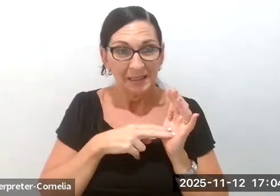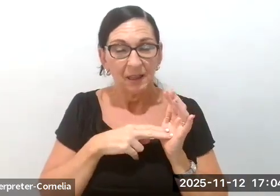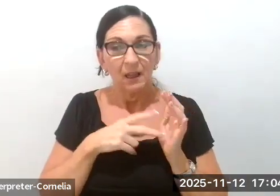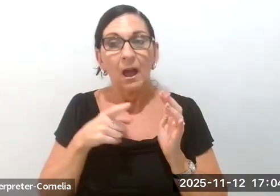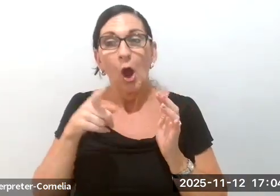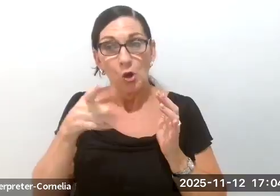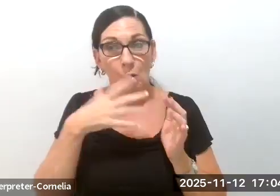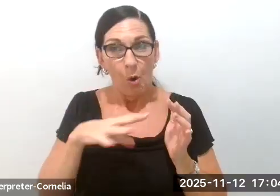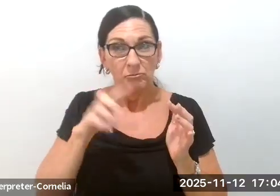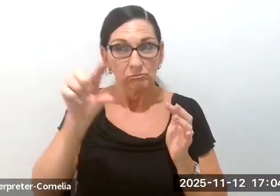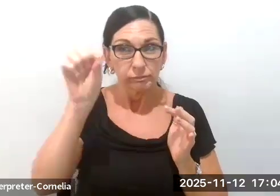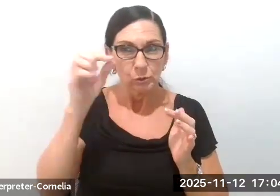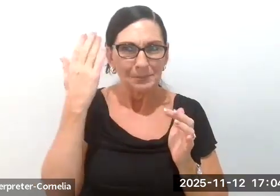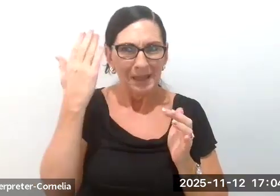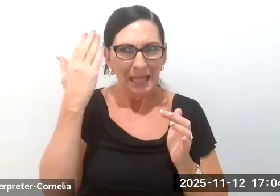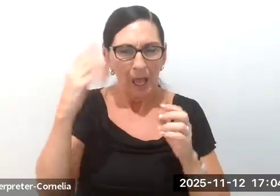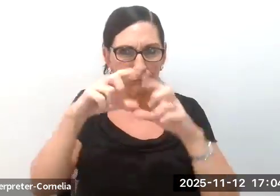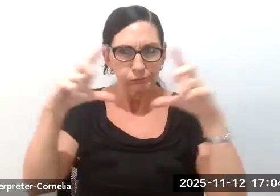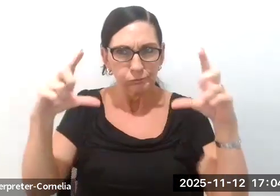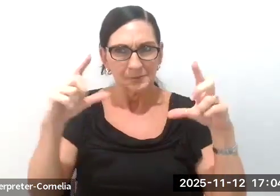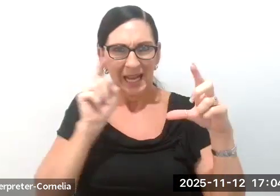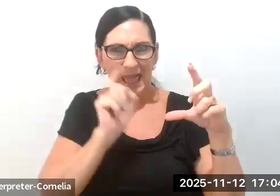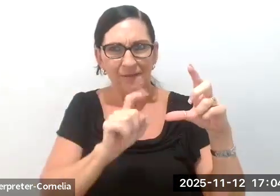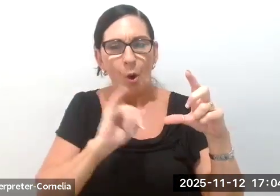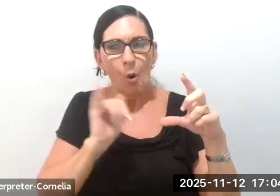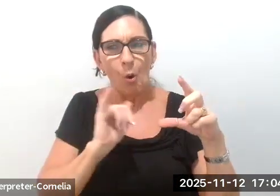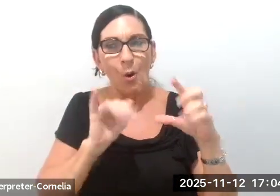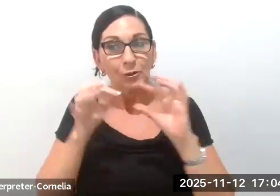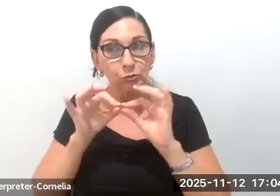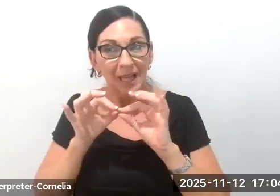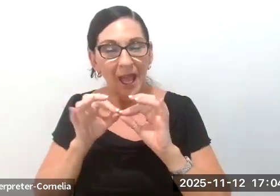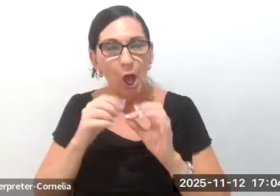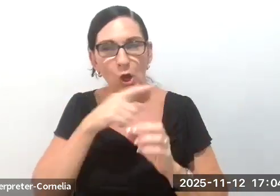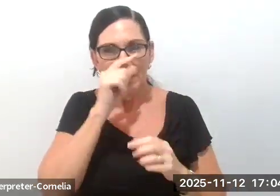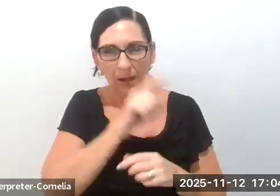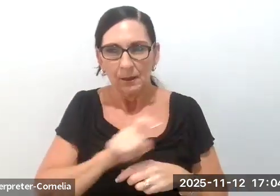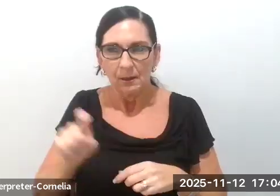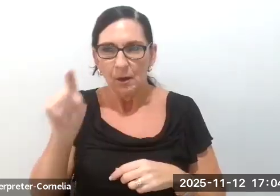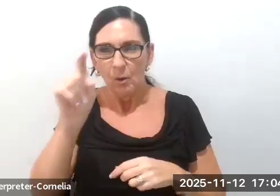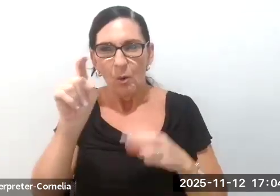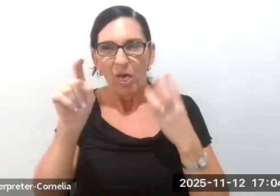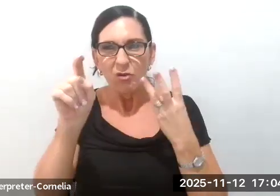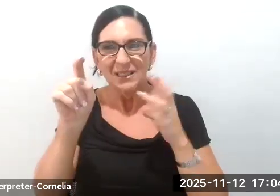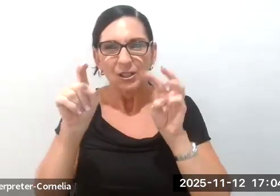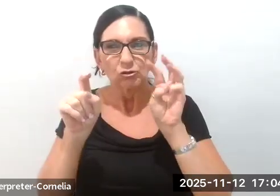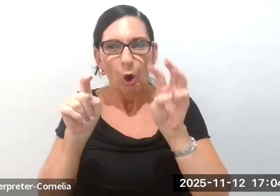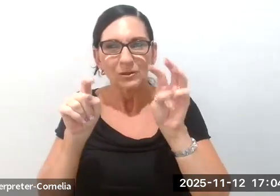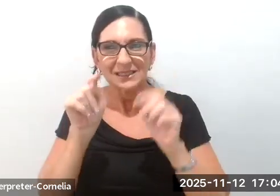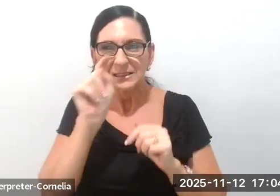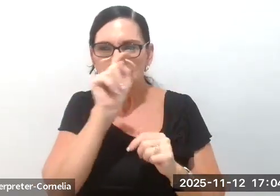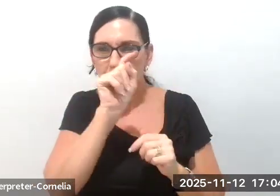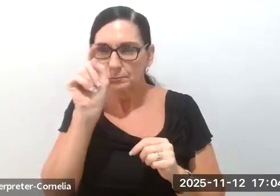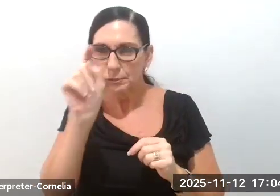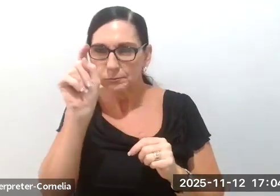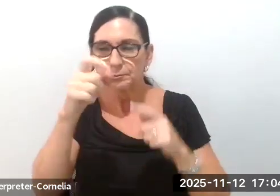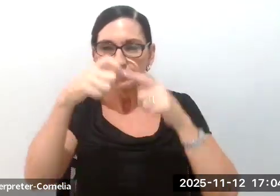particular speaker or Auslan interpreter on your screen, hover over their video, click on the three dots that you'll see, and